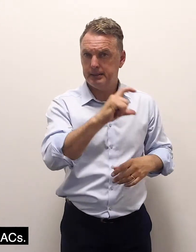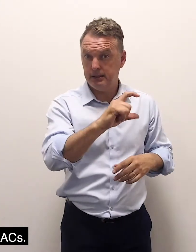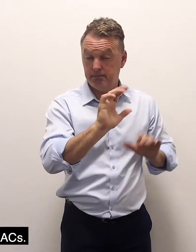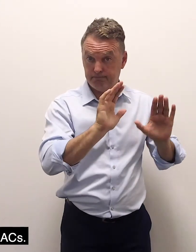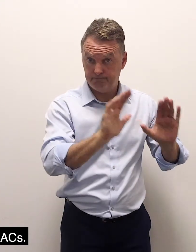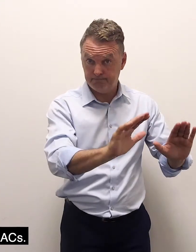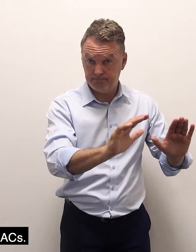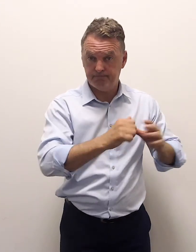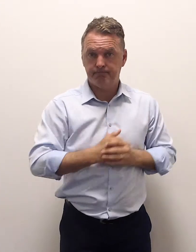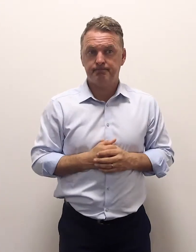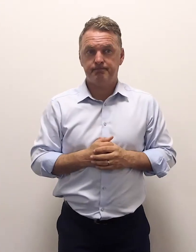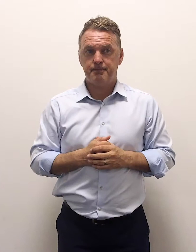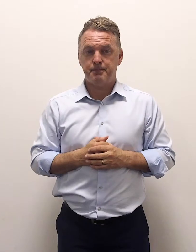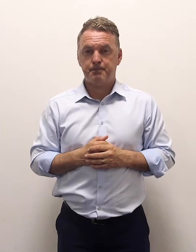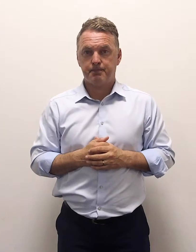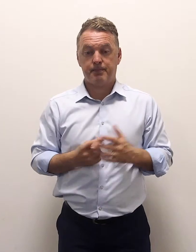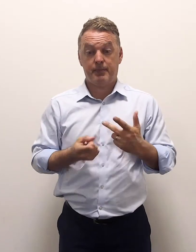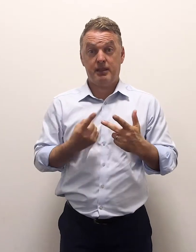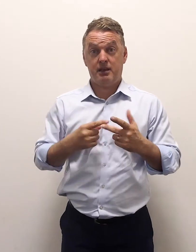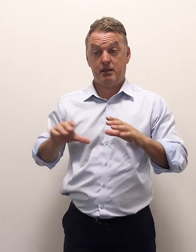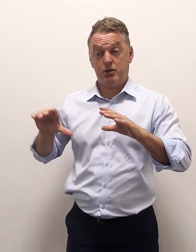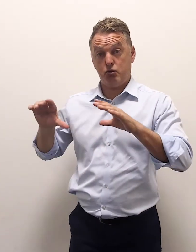that group, LACs.